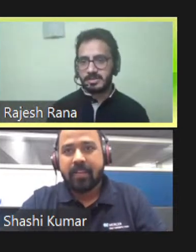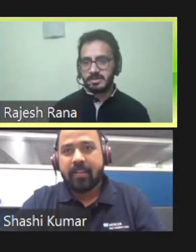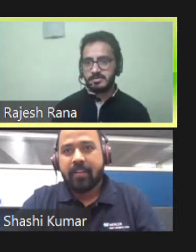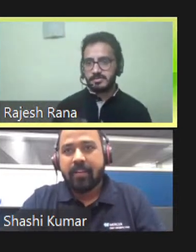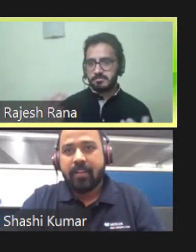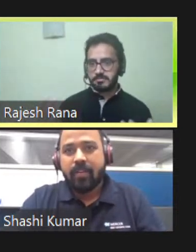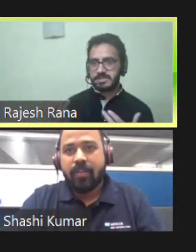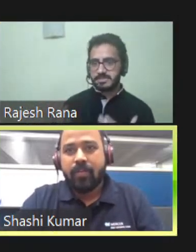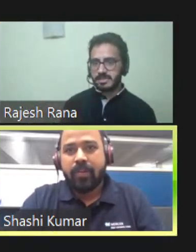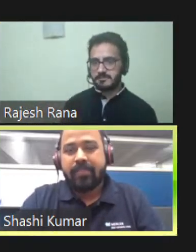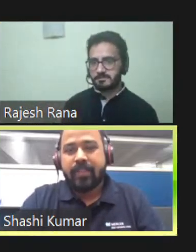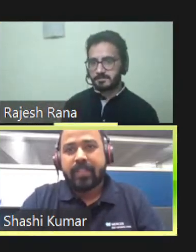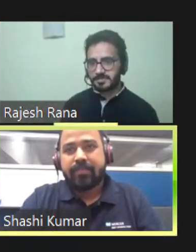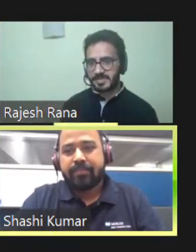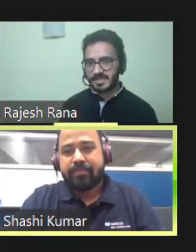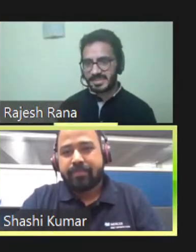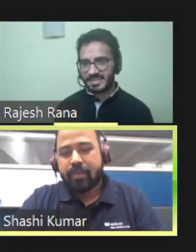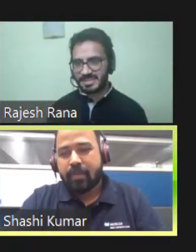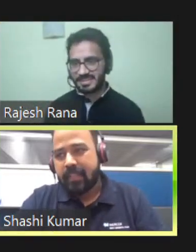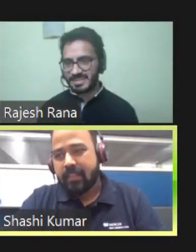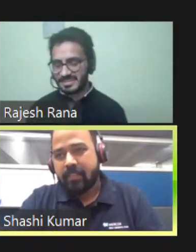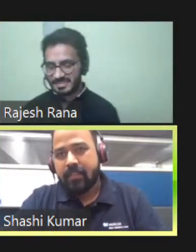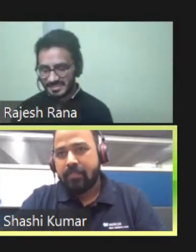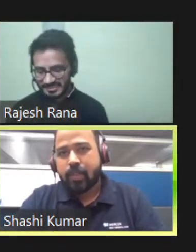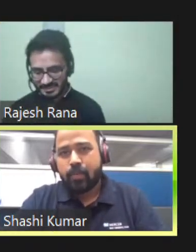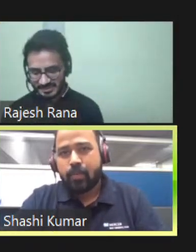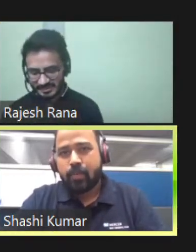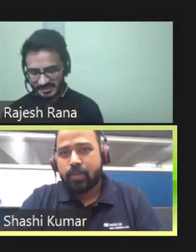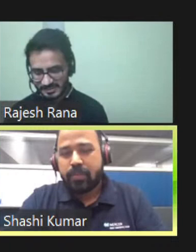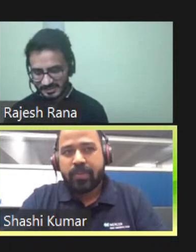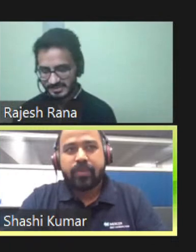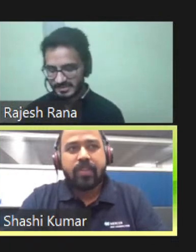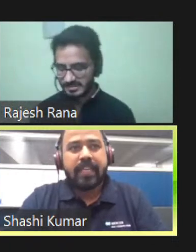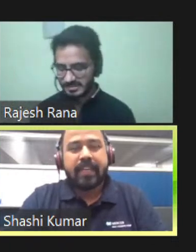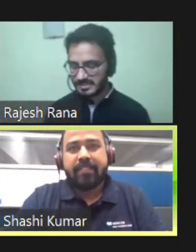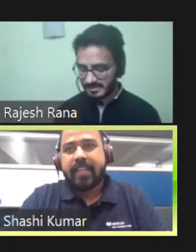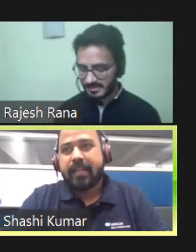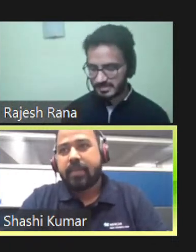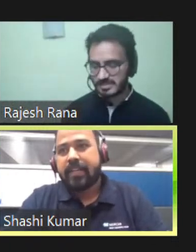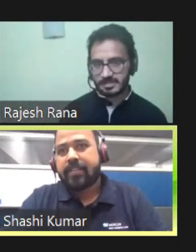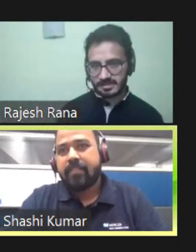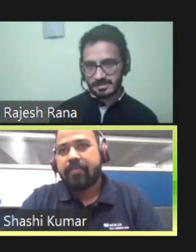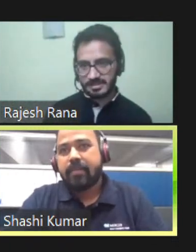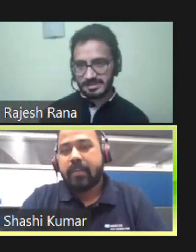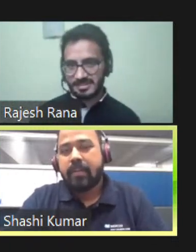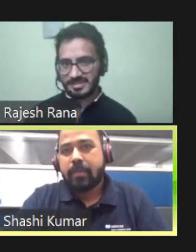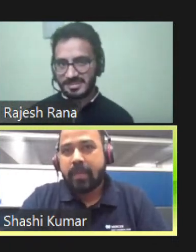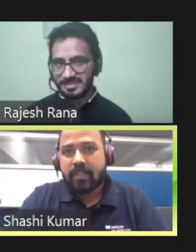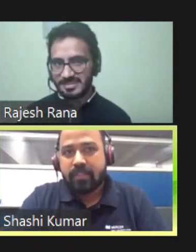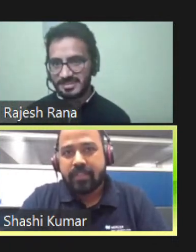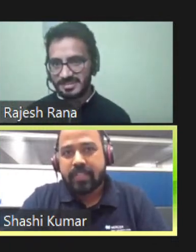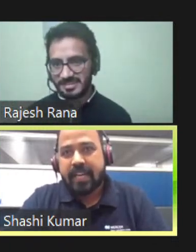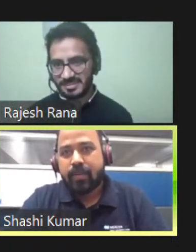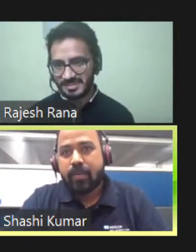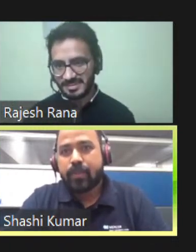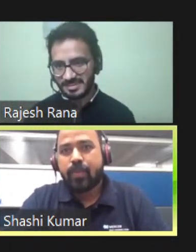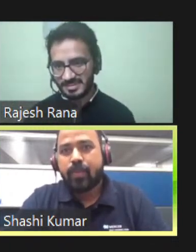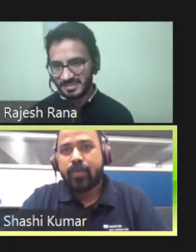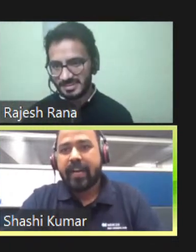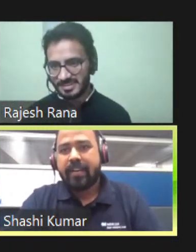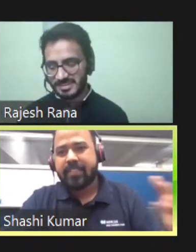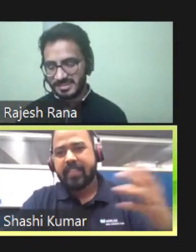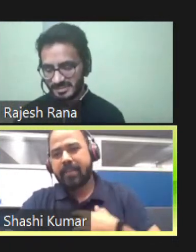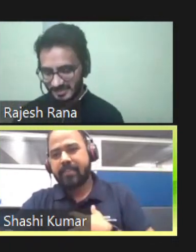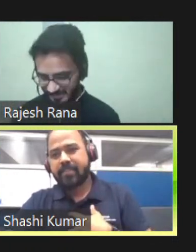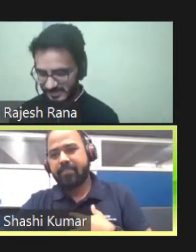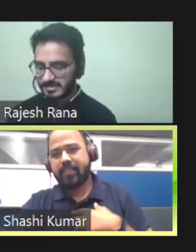about Well, I would basically? say from the inclusion point only, I can relate myself about a part of that also.